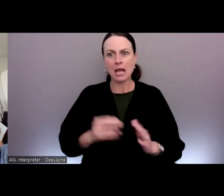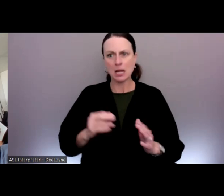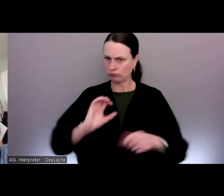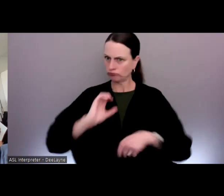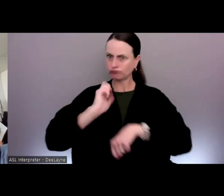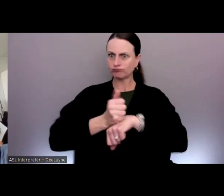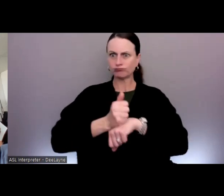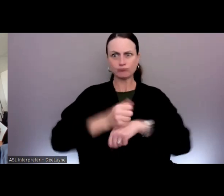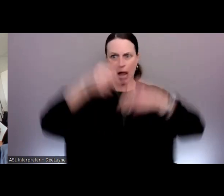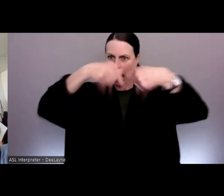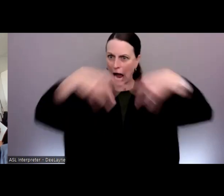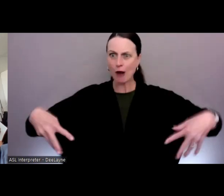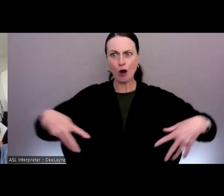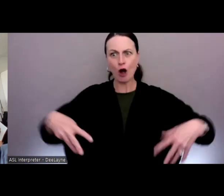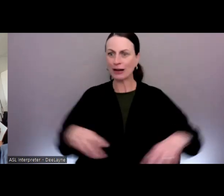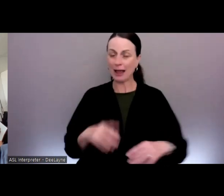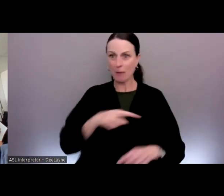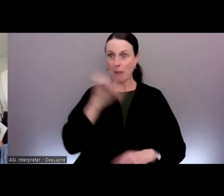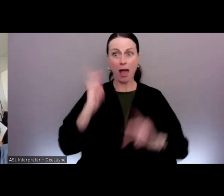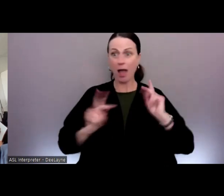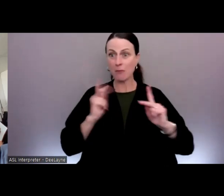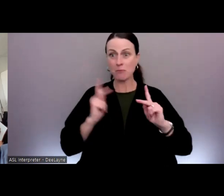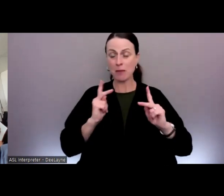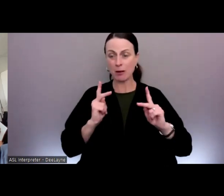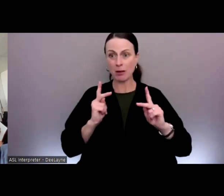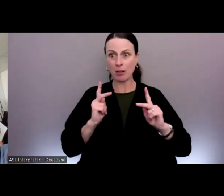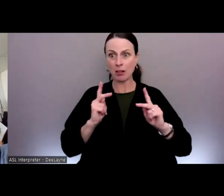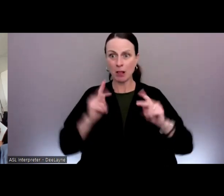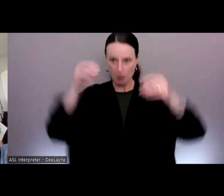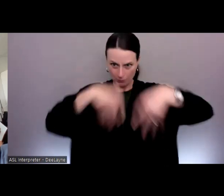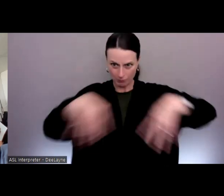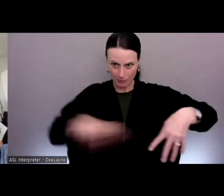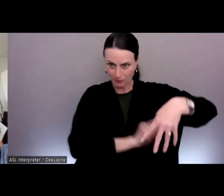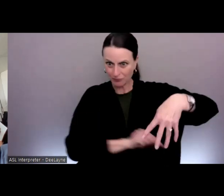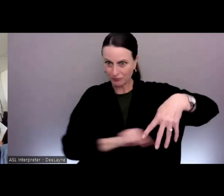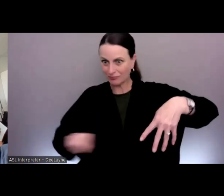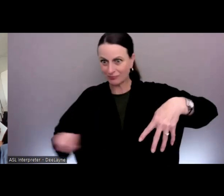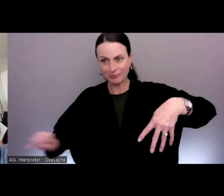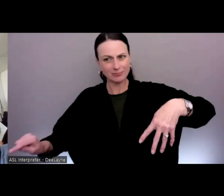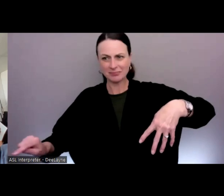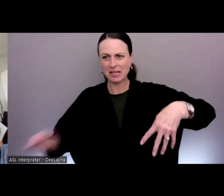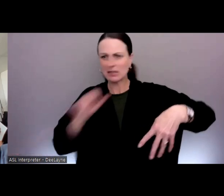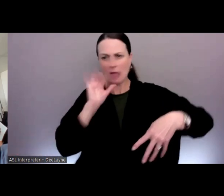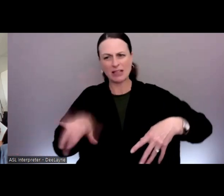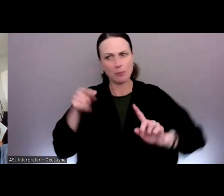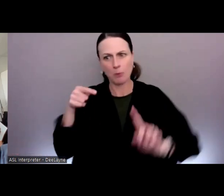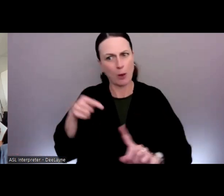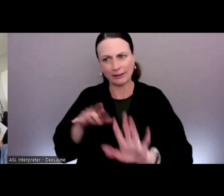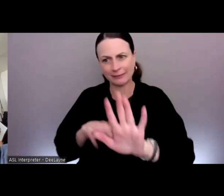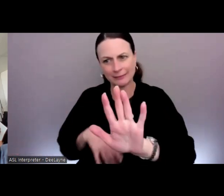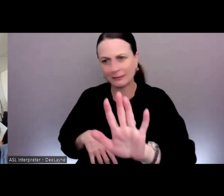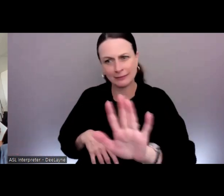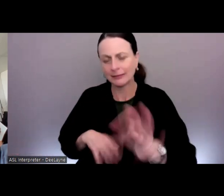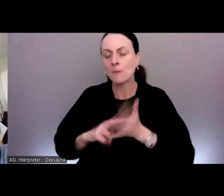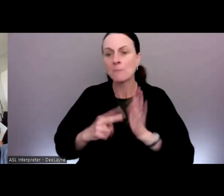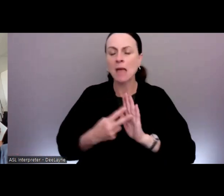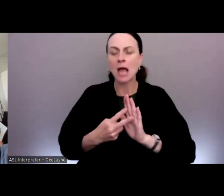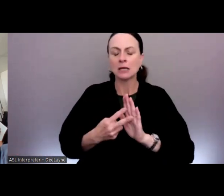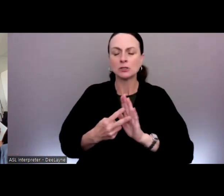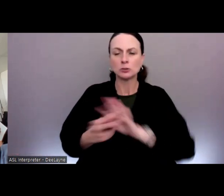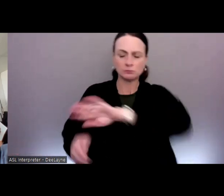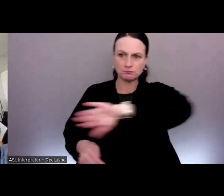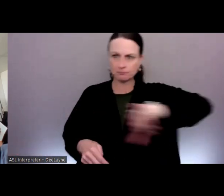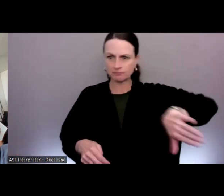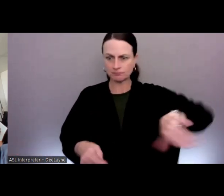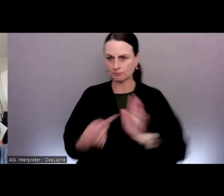of which Black people are simply positioned at the bottom. Rather, it's meant to reveal and